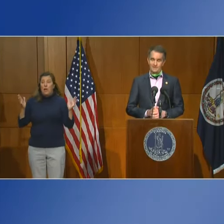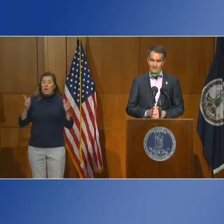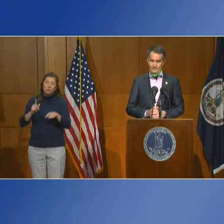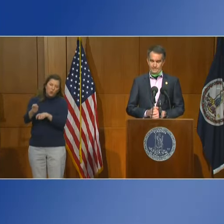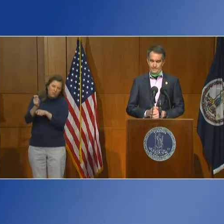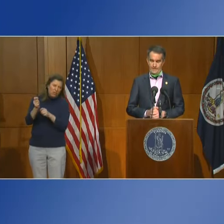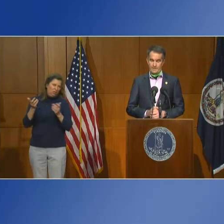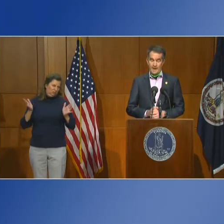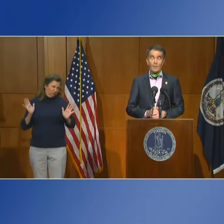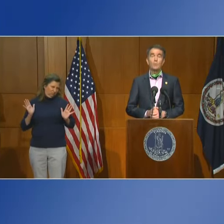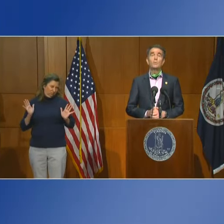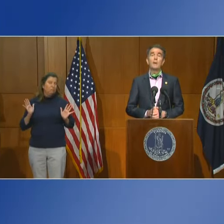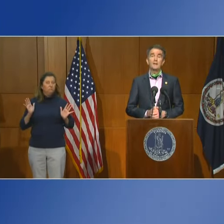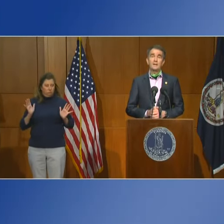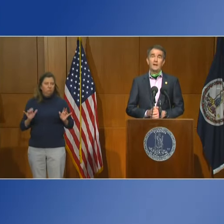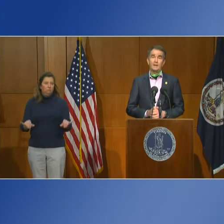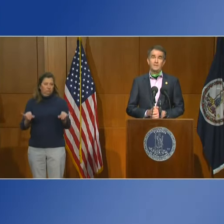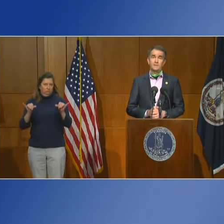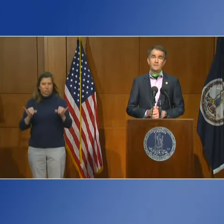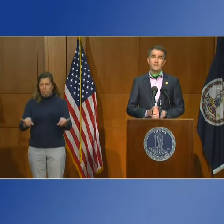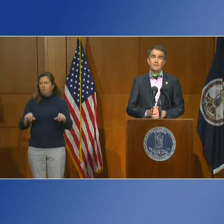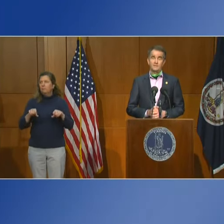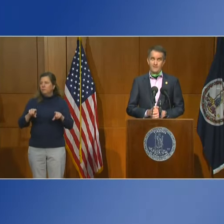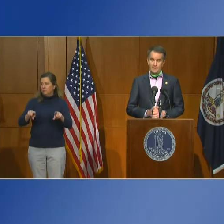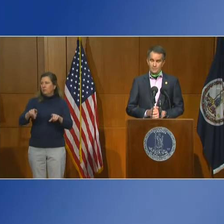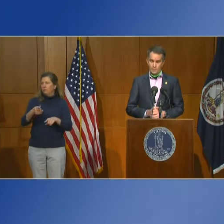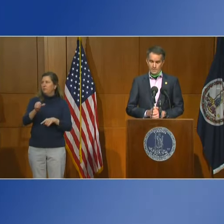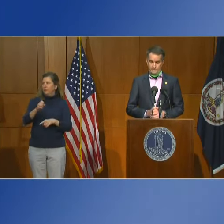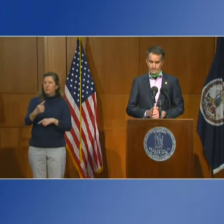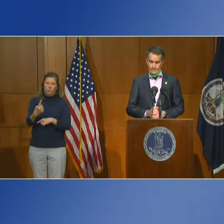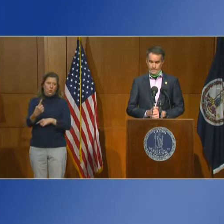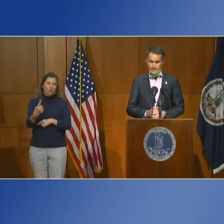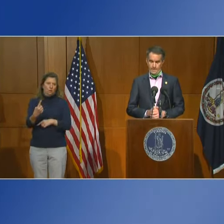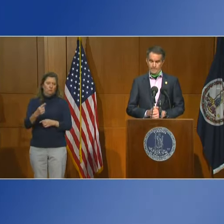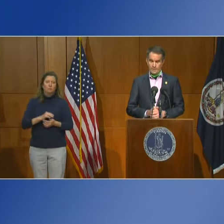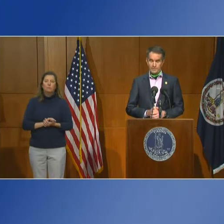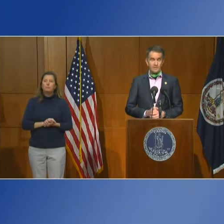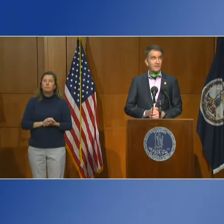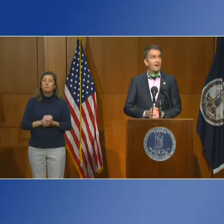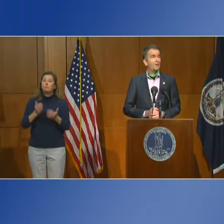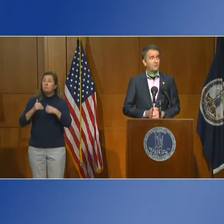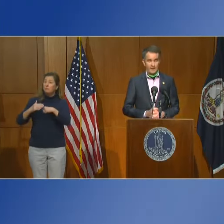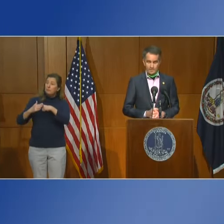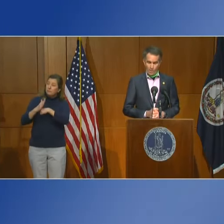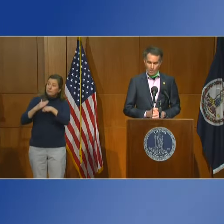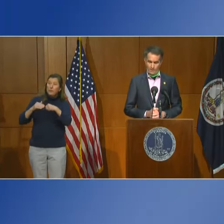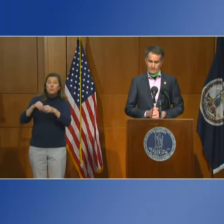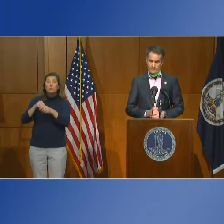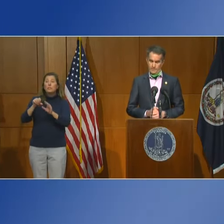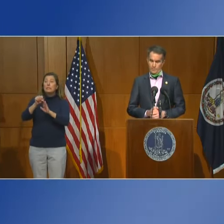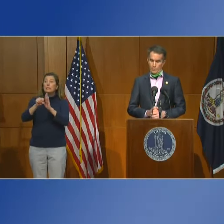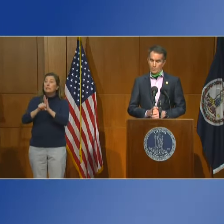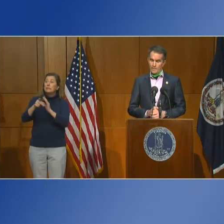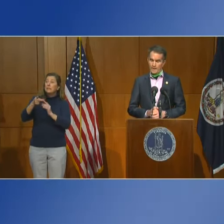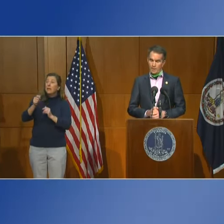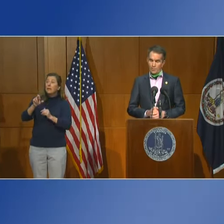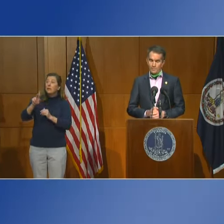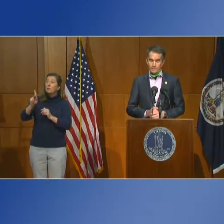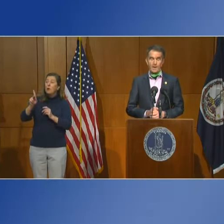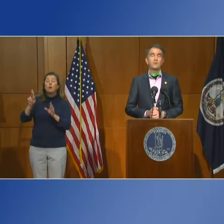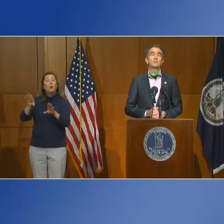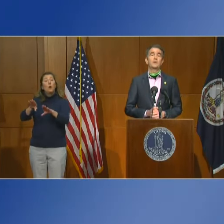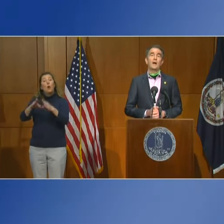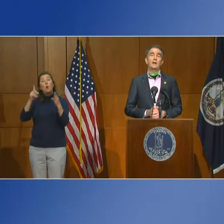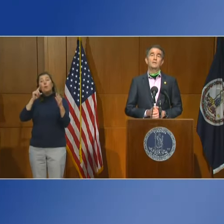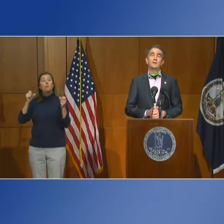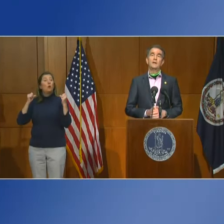and fishing. That will remain the case in Phase 1. Beaches at our state parks will remain open